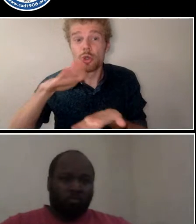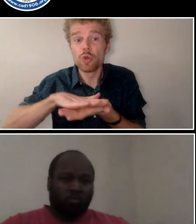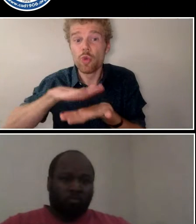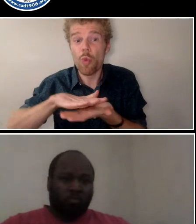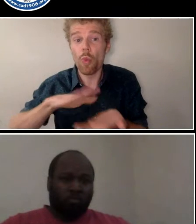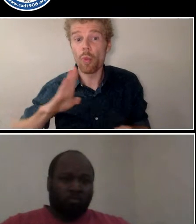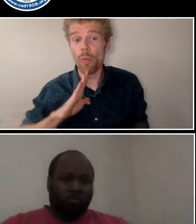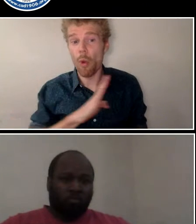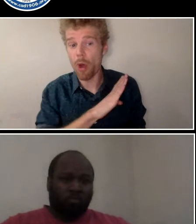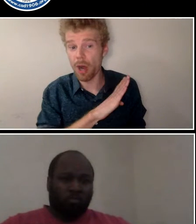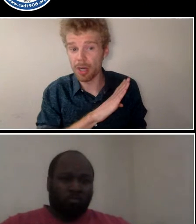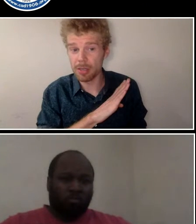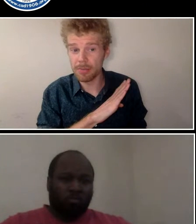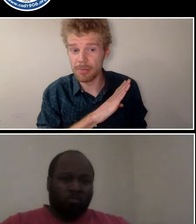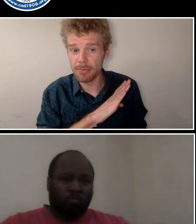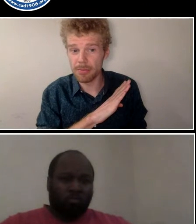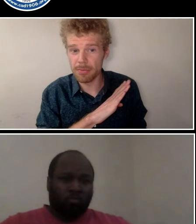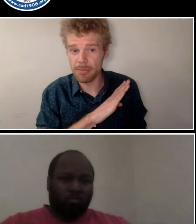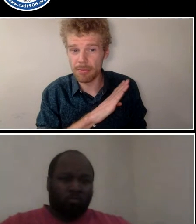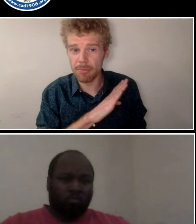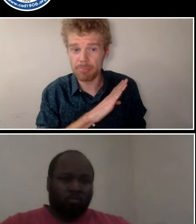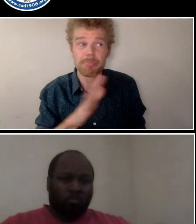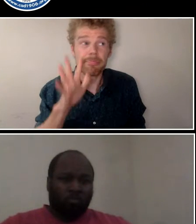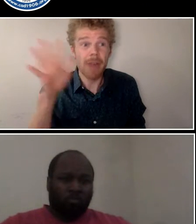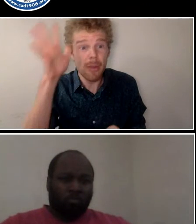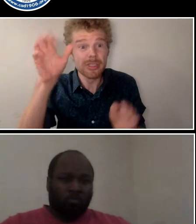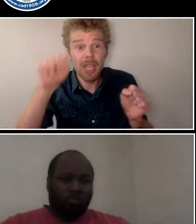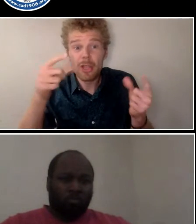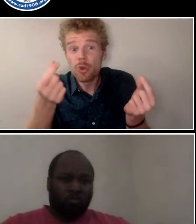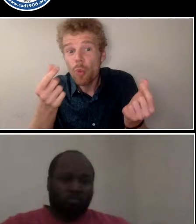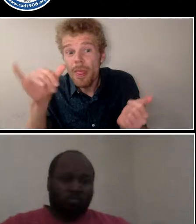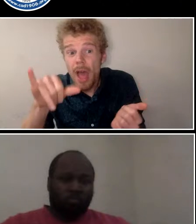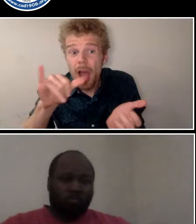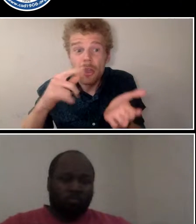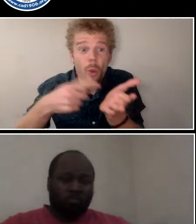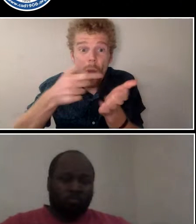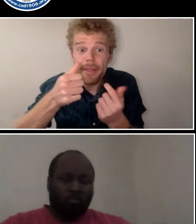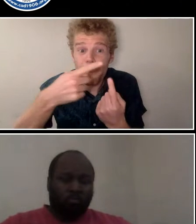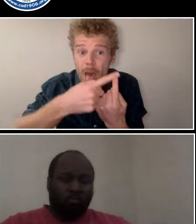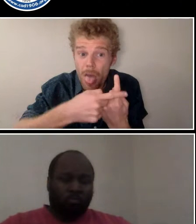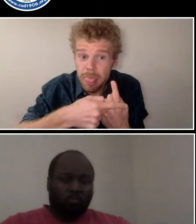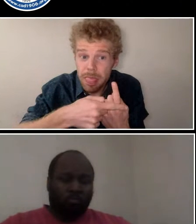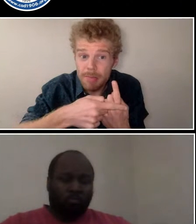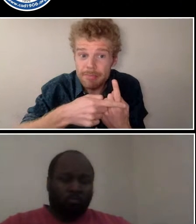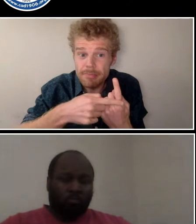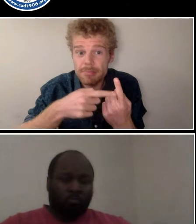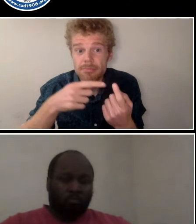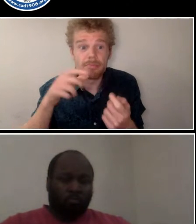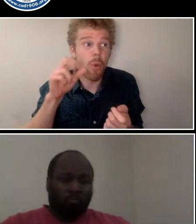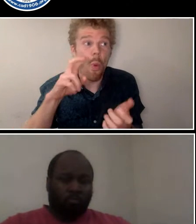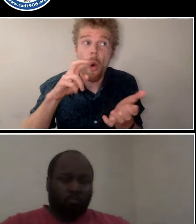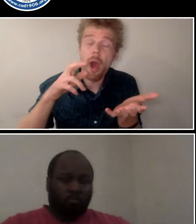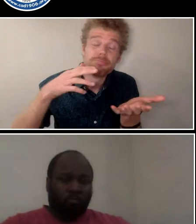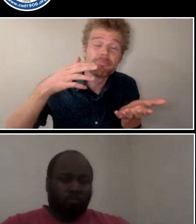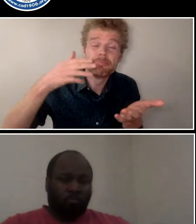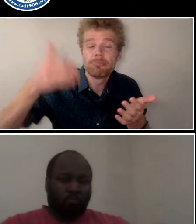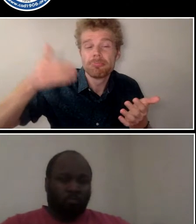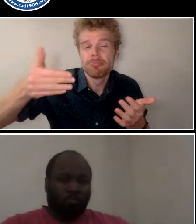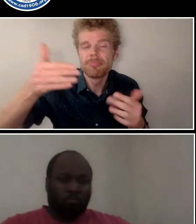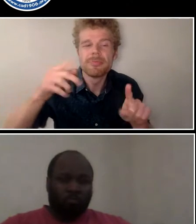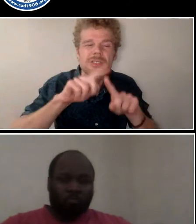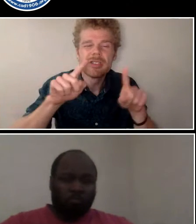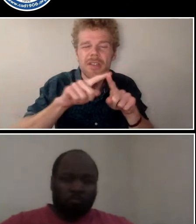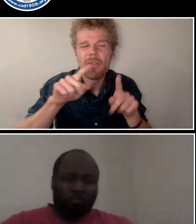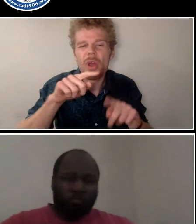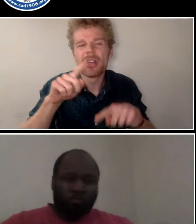spotlight. There are a number of positions for which you can run. You could run for a school board,